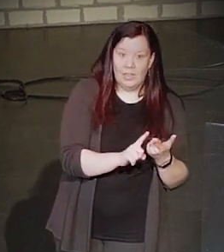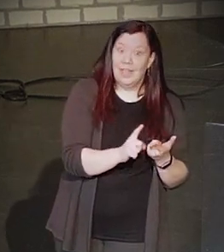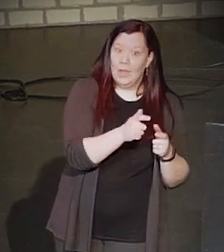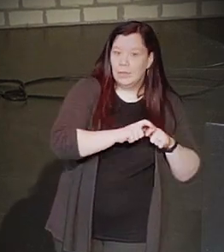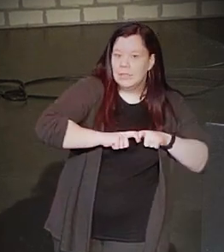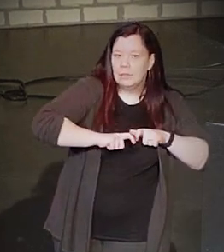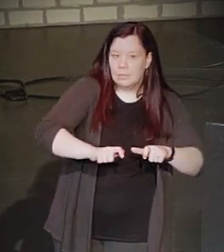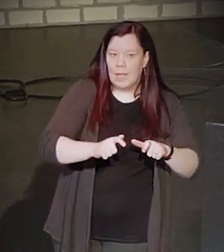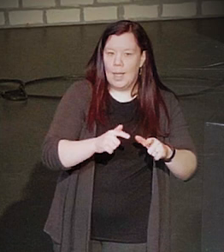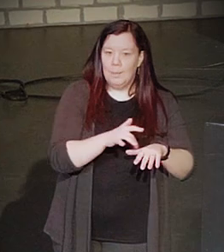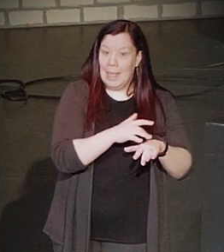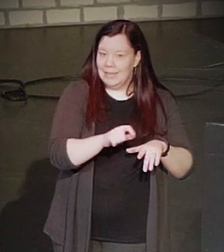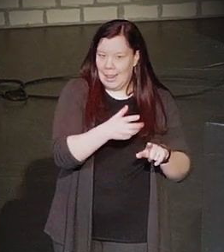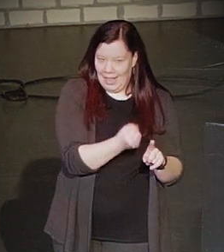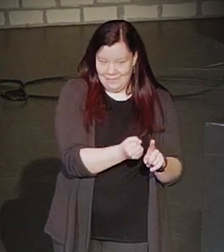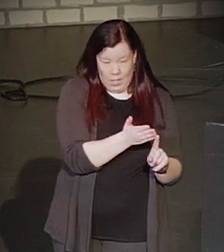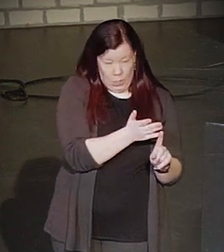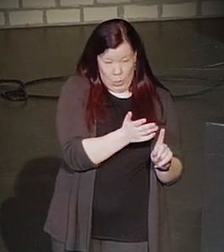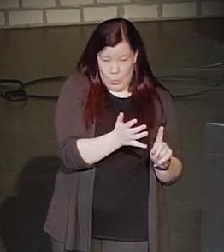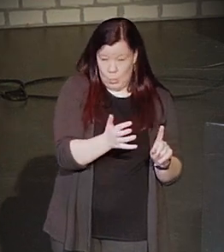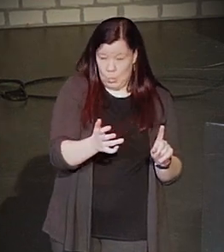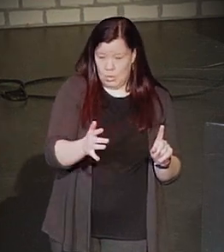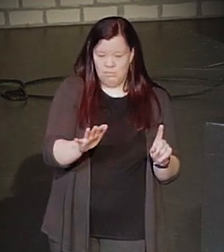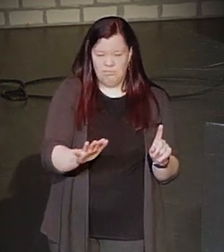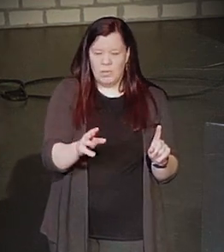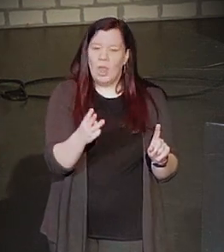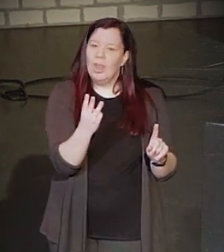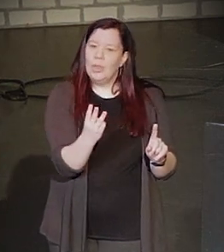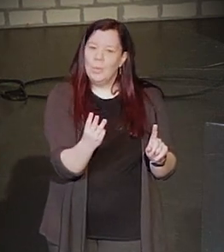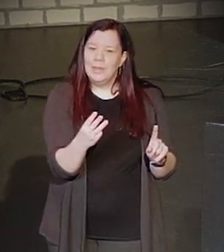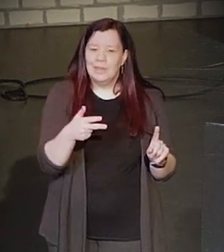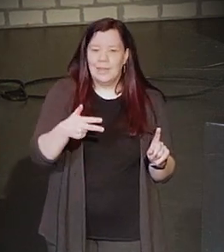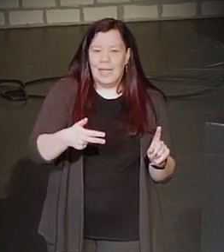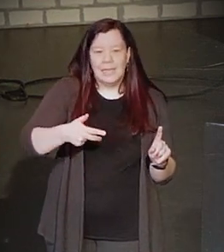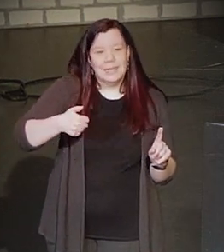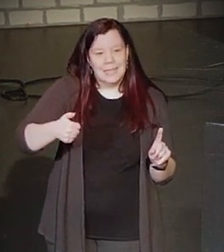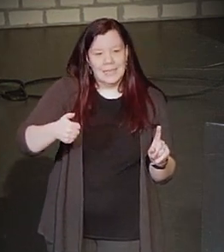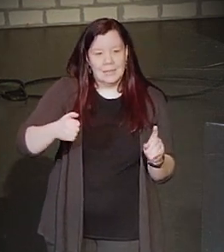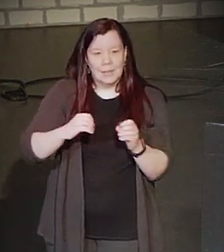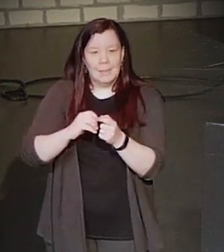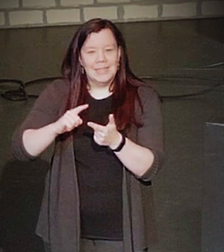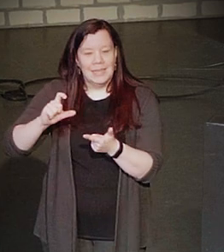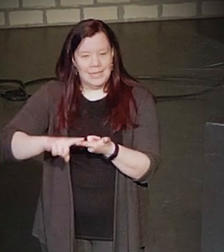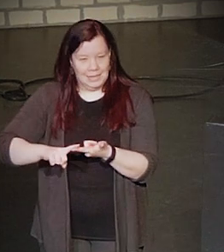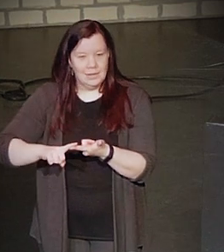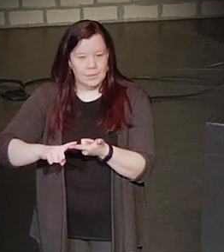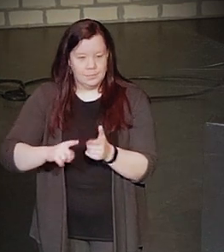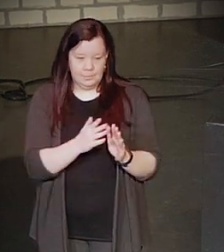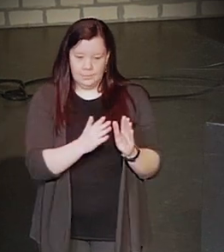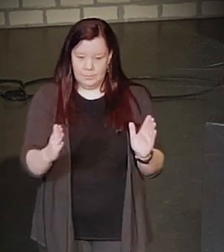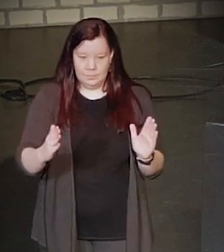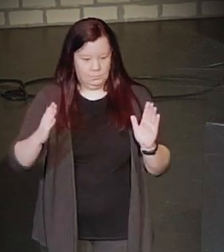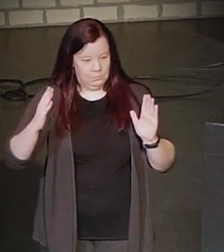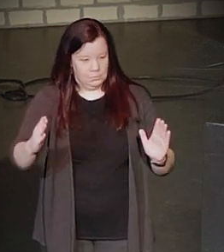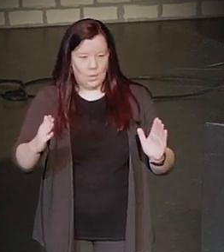or part-surviving plays, through to about 386 BCE. Now, if you